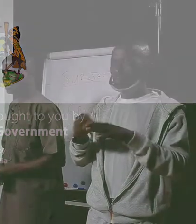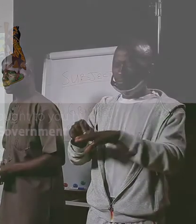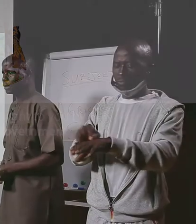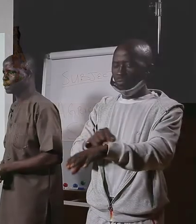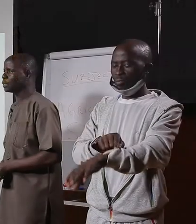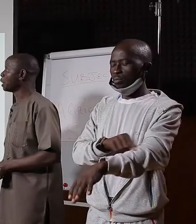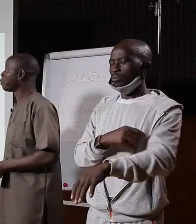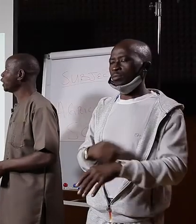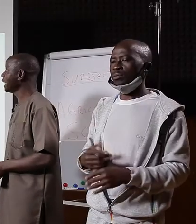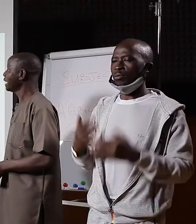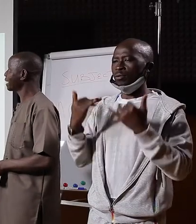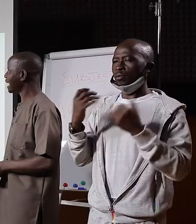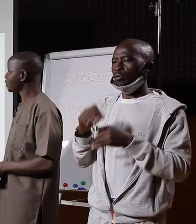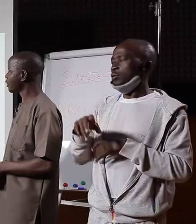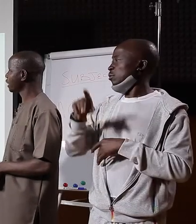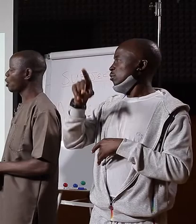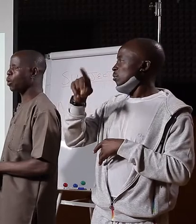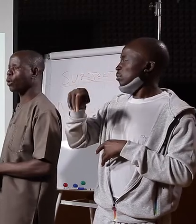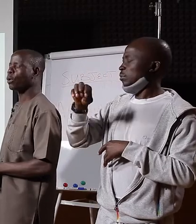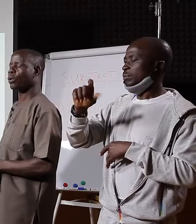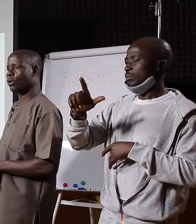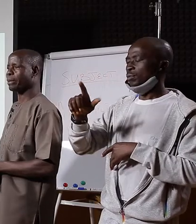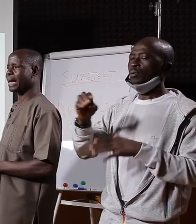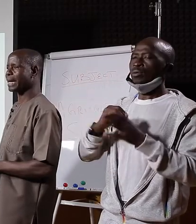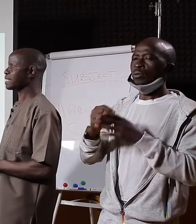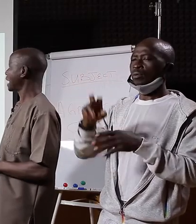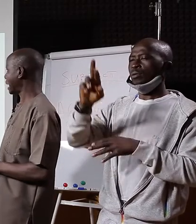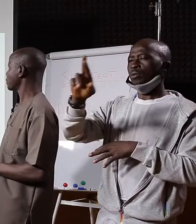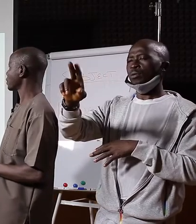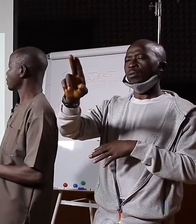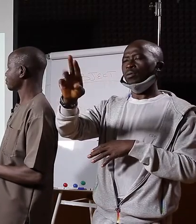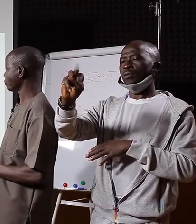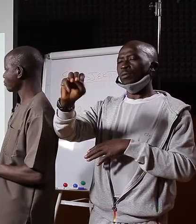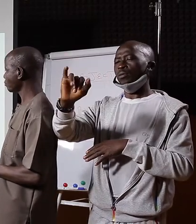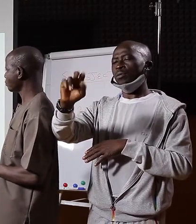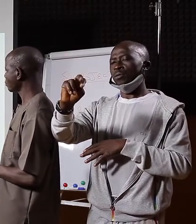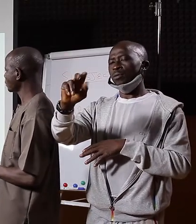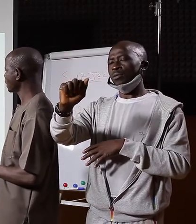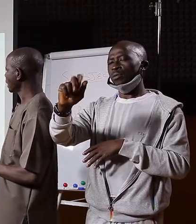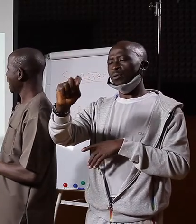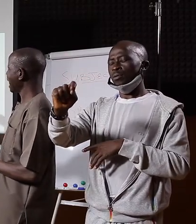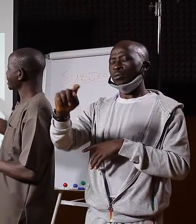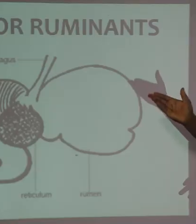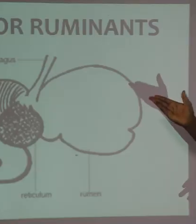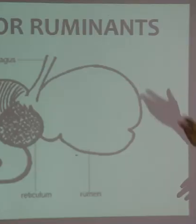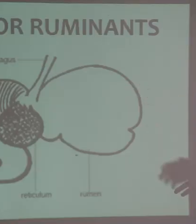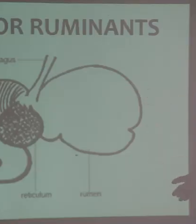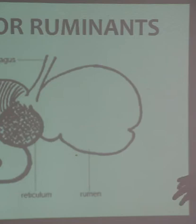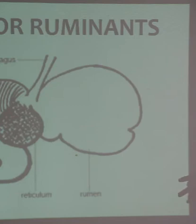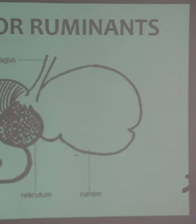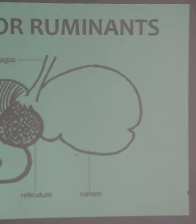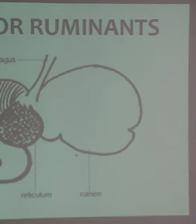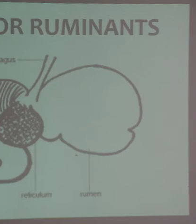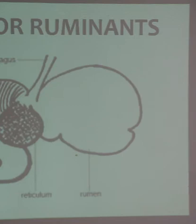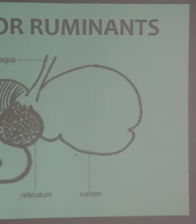Now, the polygastric or ruminant animals. As it is seen